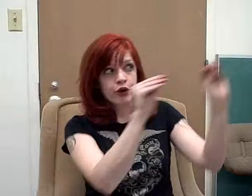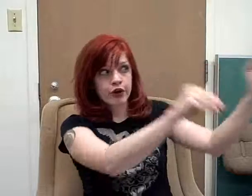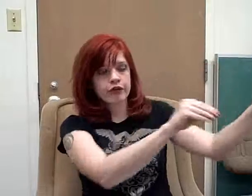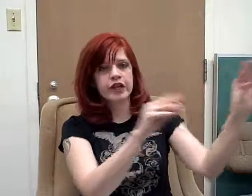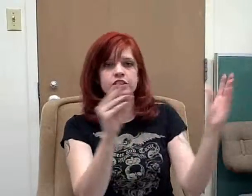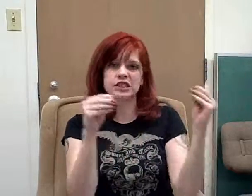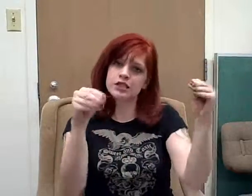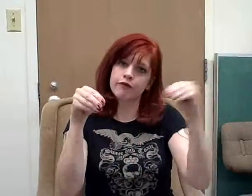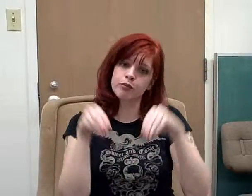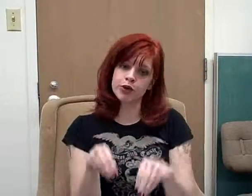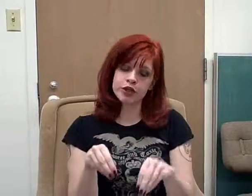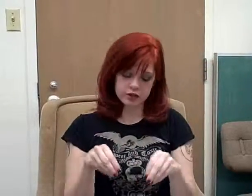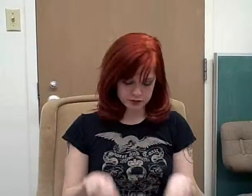it over there. So the sign for put.